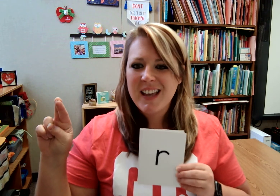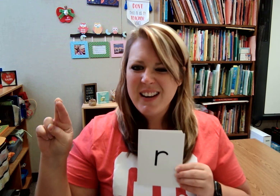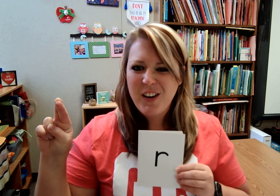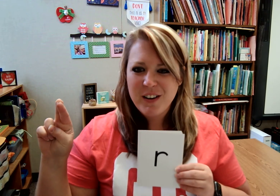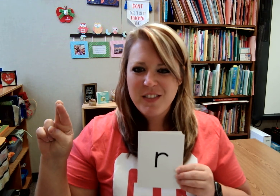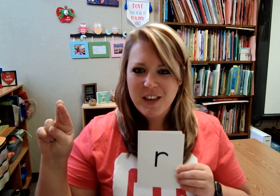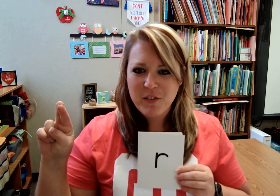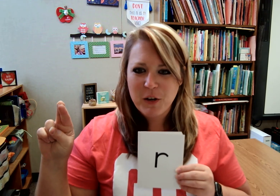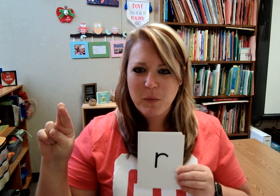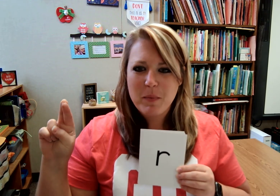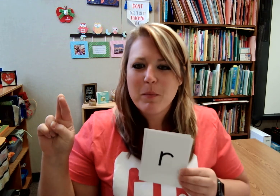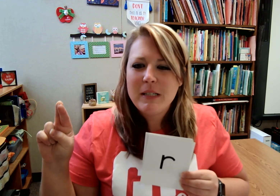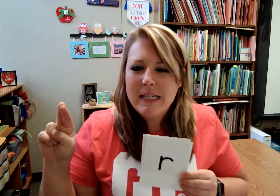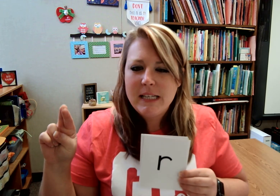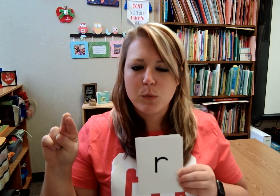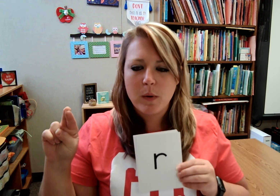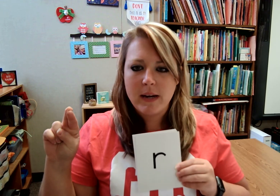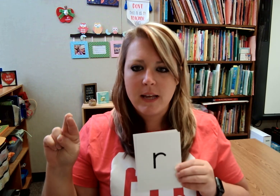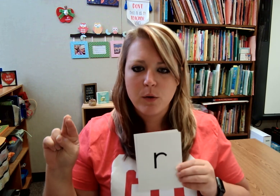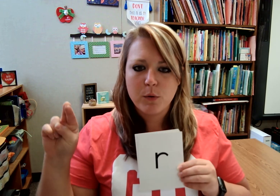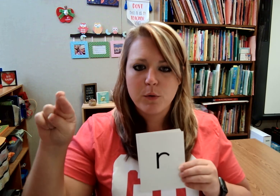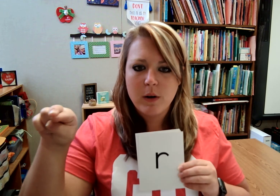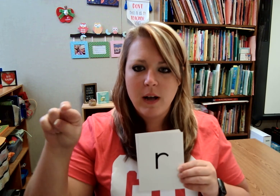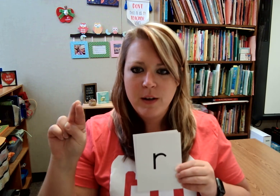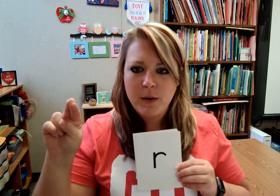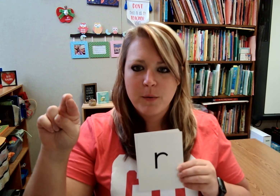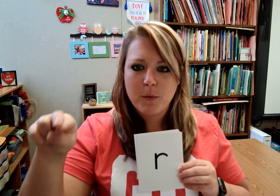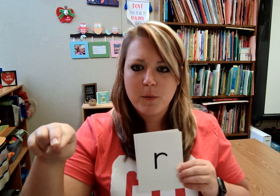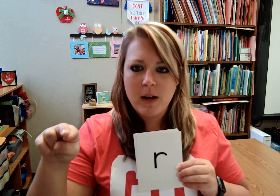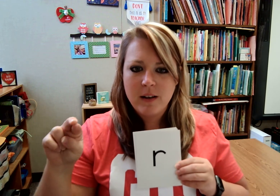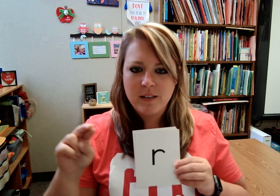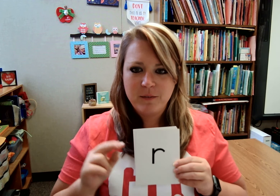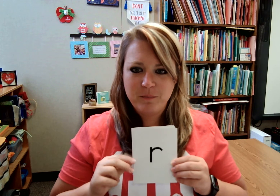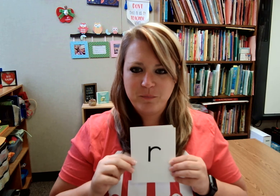of hard to think of a good one, but pretend he's running. R, R.